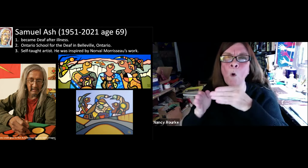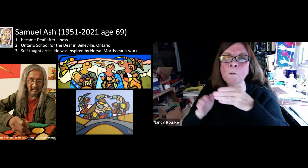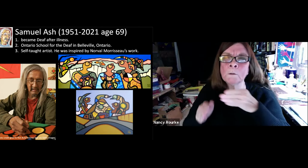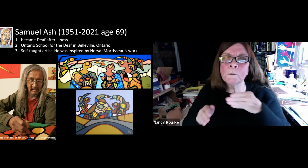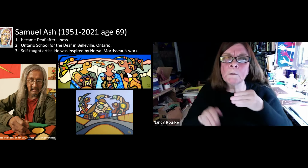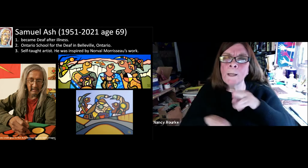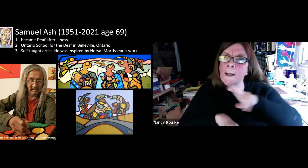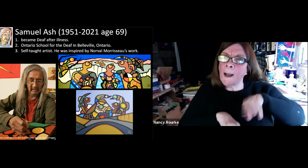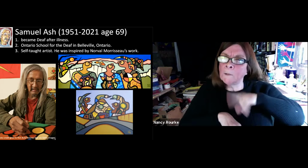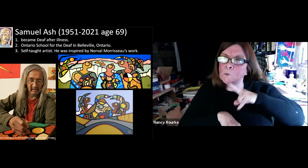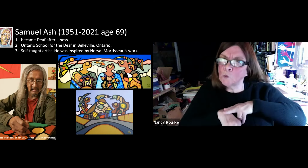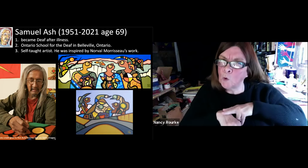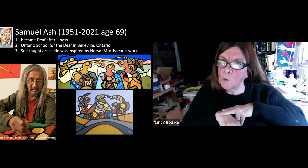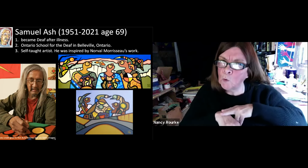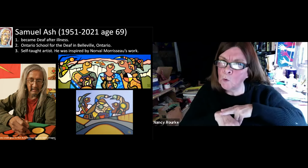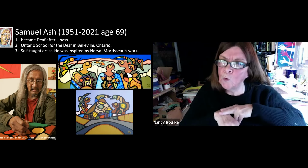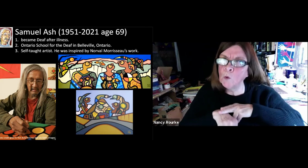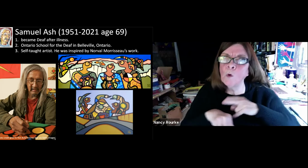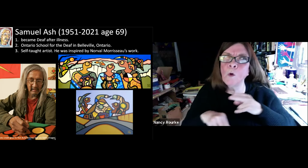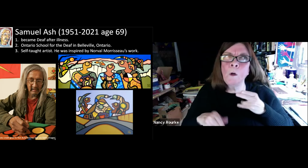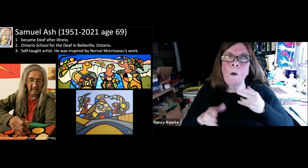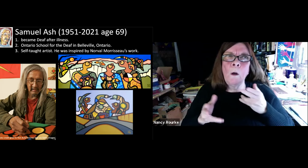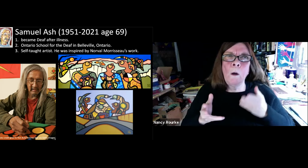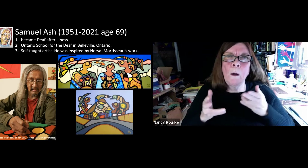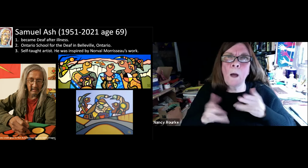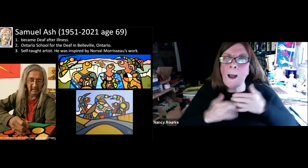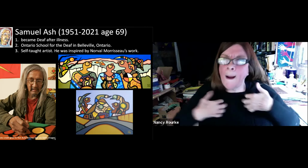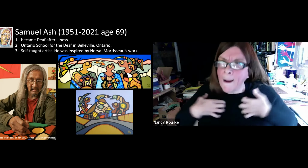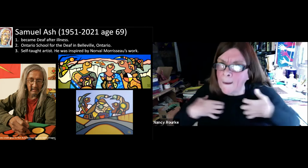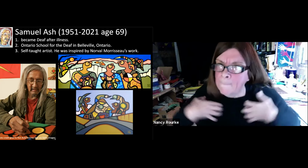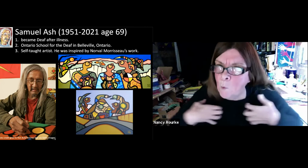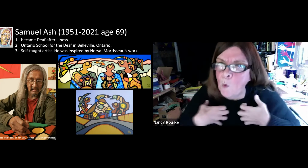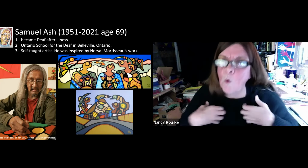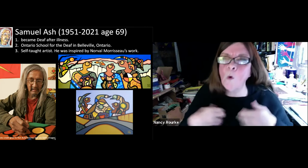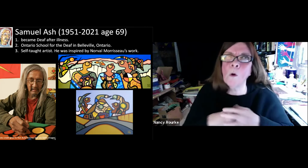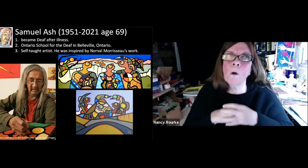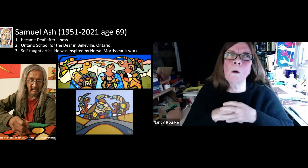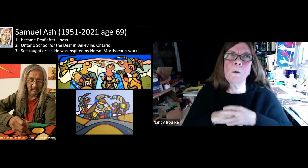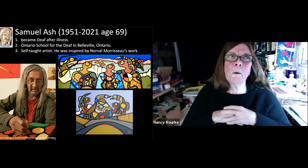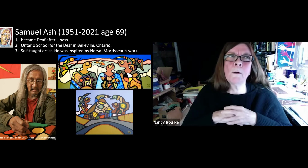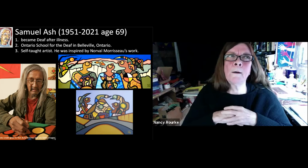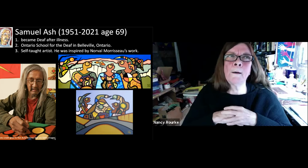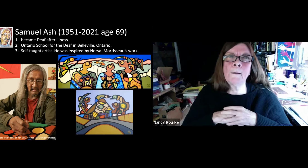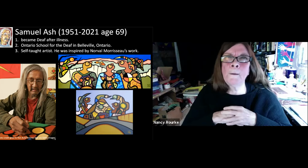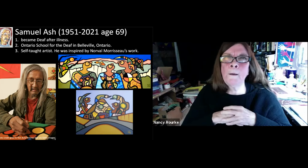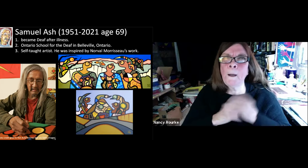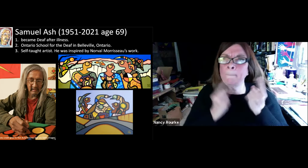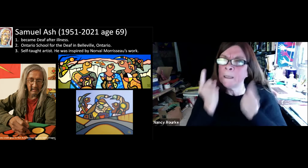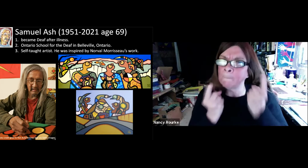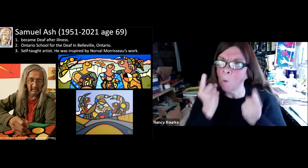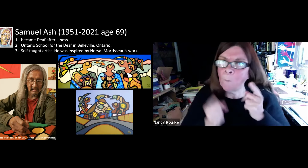While Samuel's art. Focused more on nature. And animals.